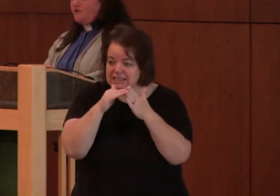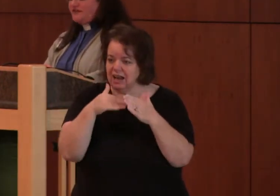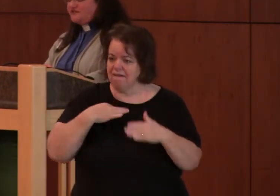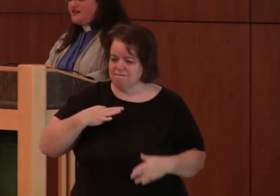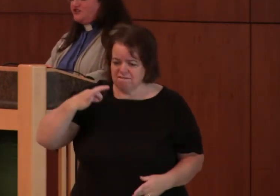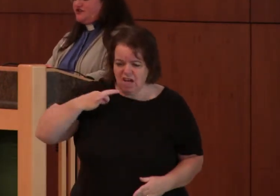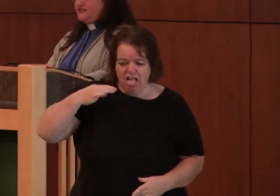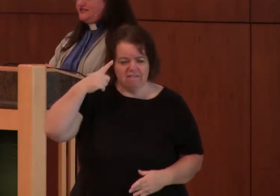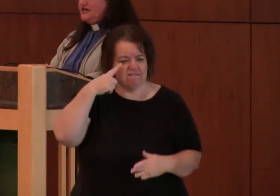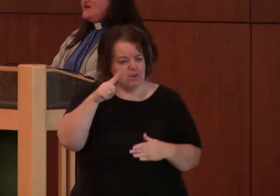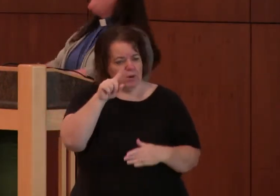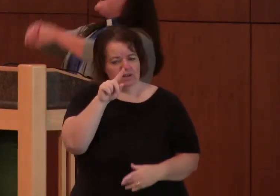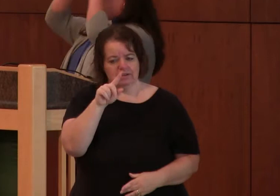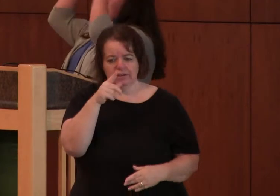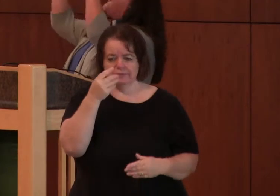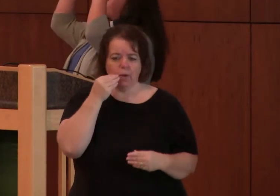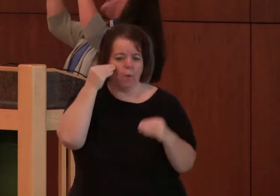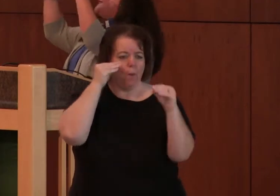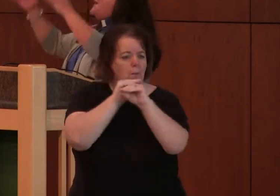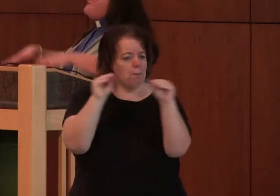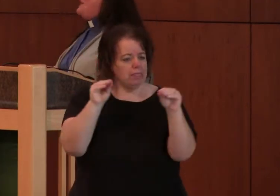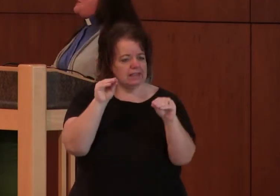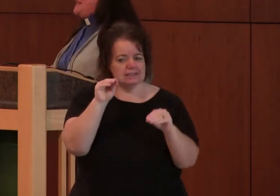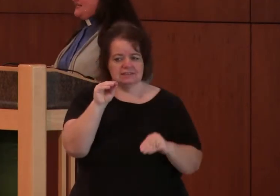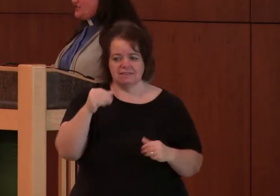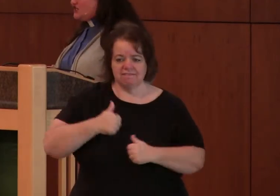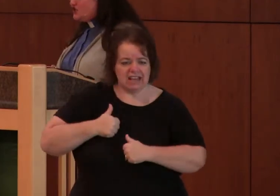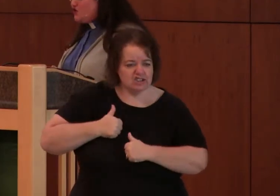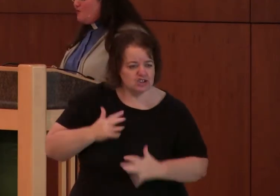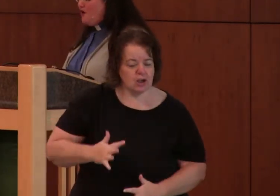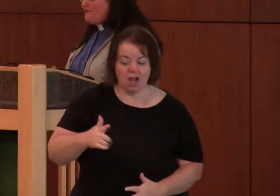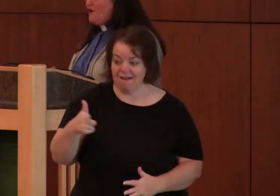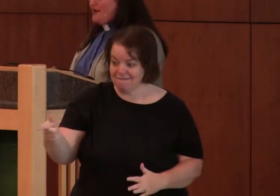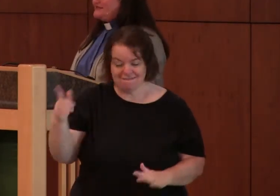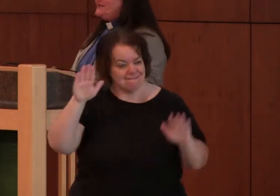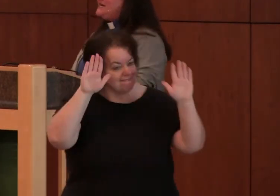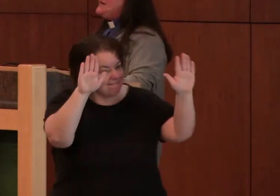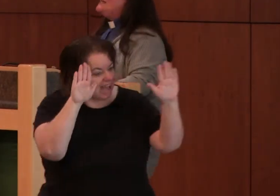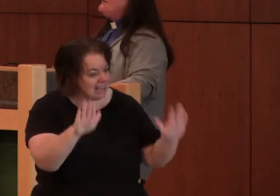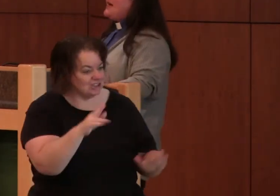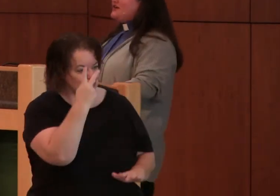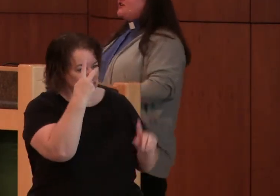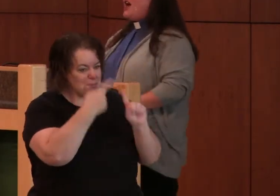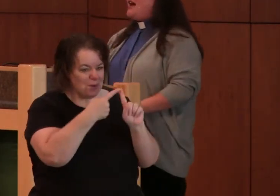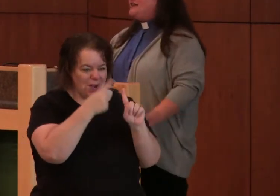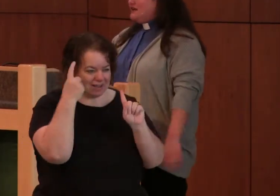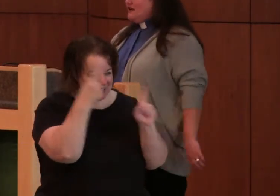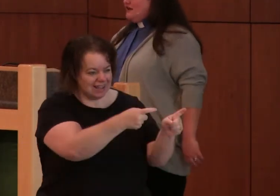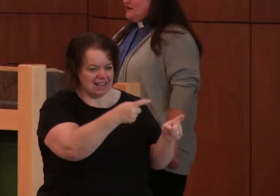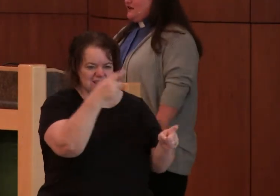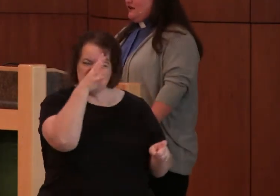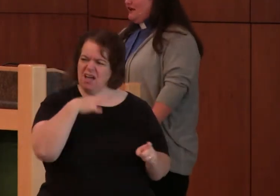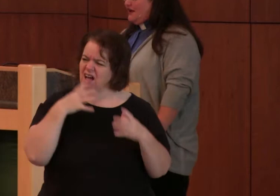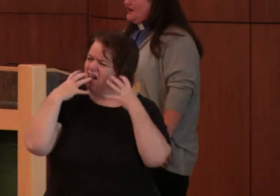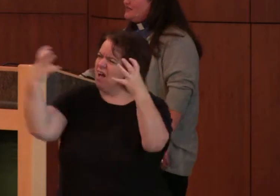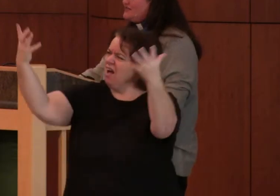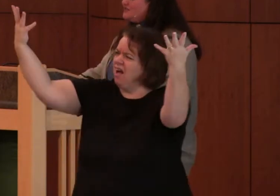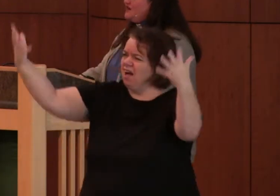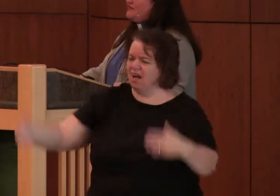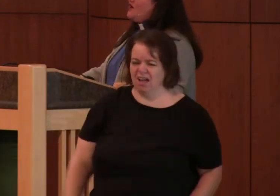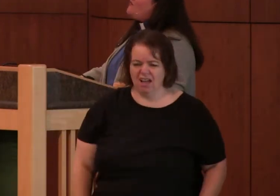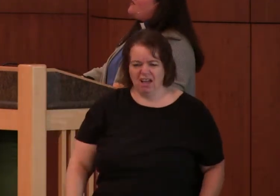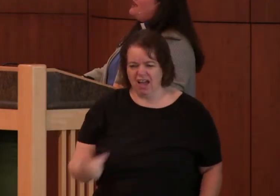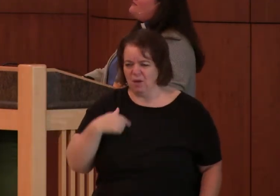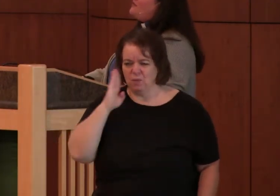shelter for homeless veterans. Fantastic, St. Peter says. 2 more points. The man cried, oh, at